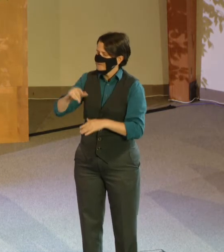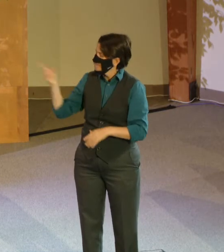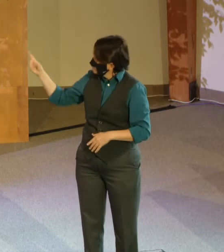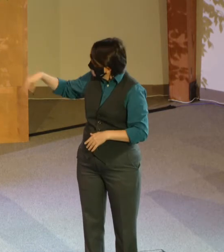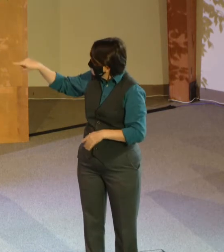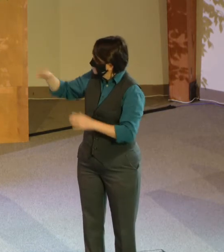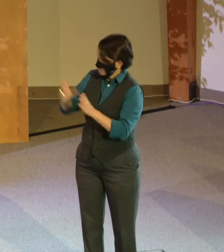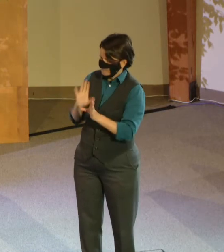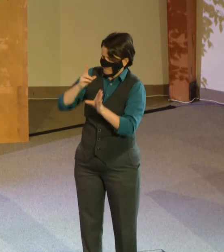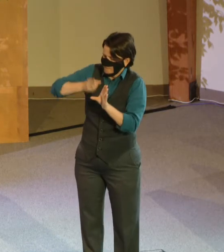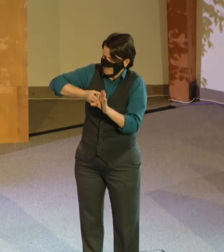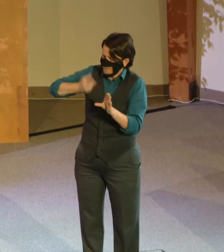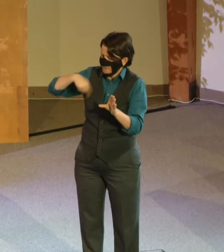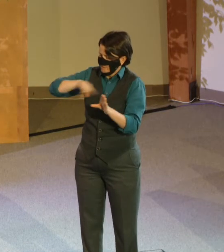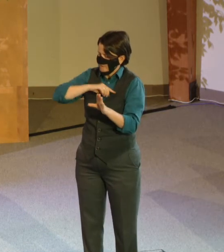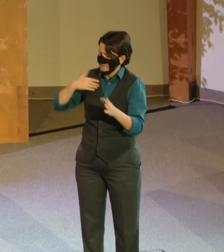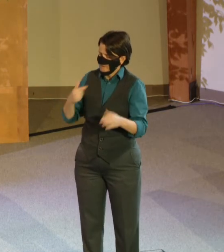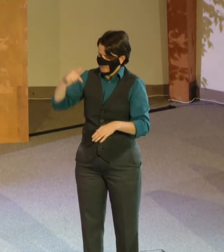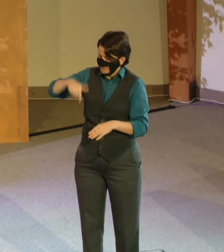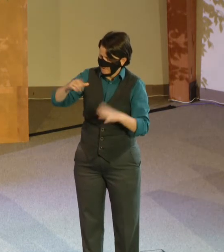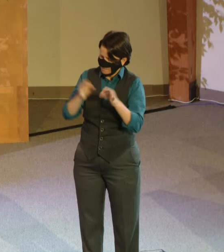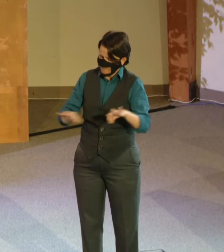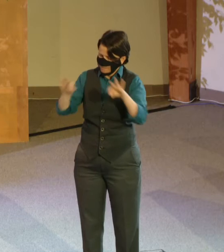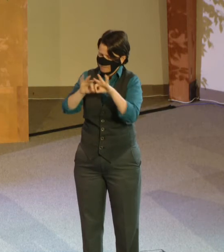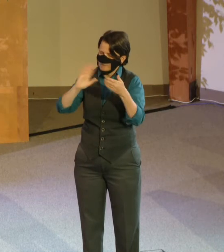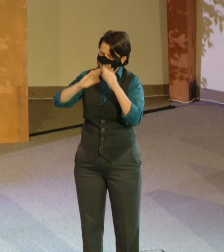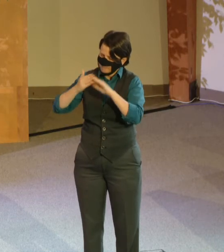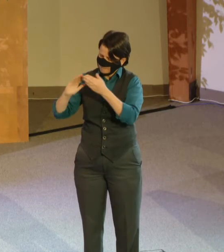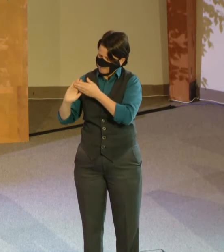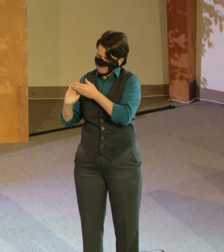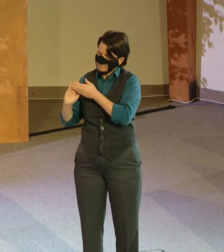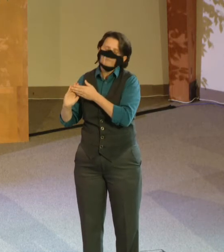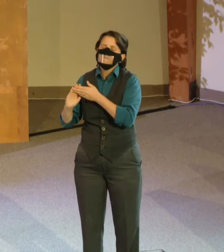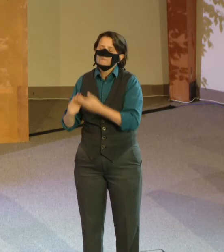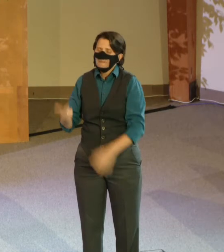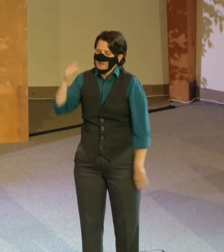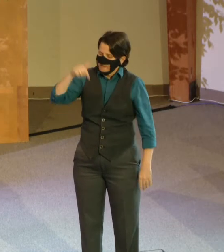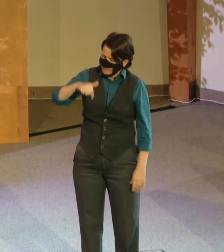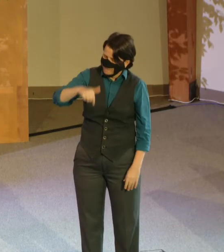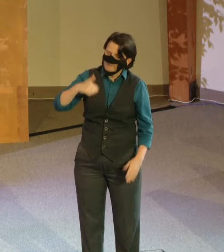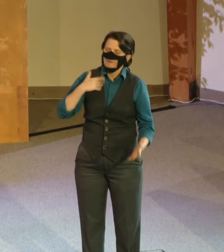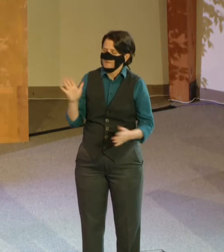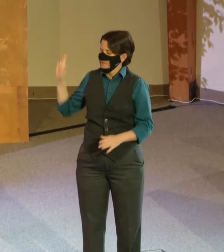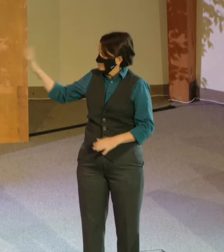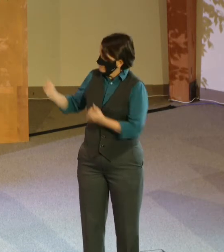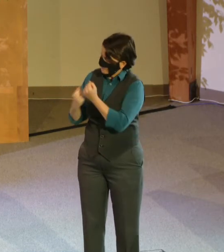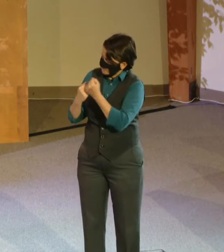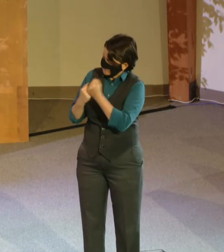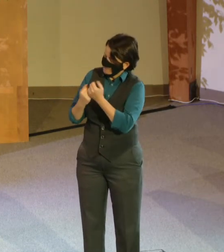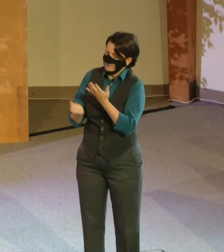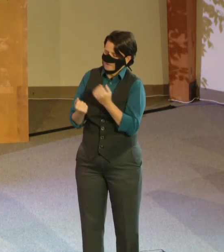become a vital part of this community. We look forward to your love and support